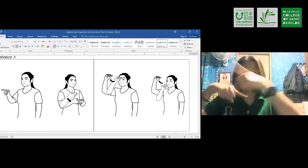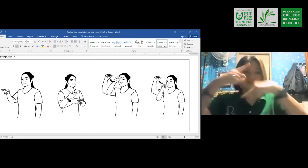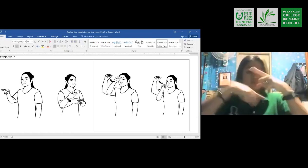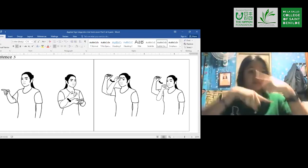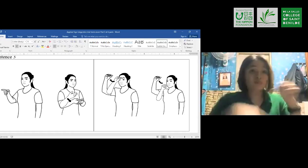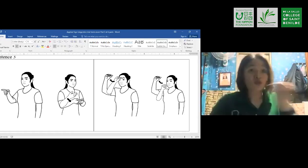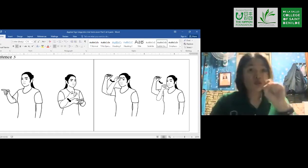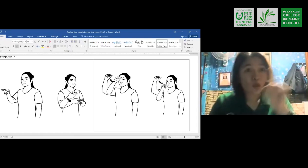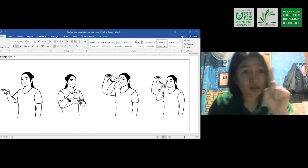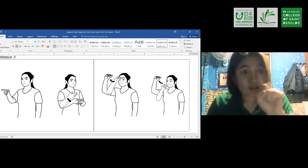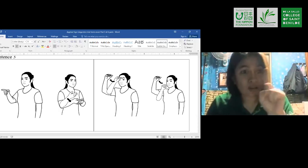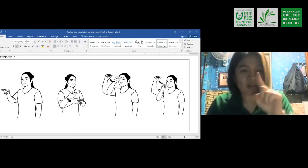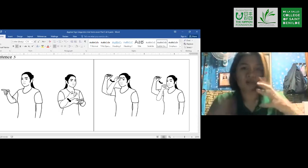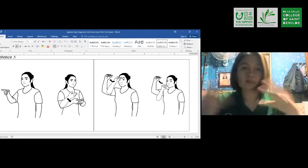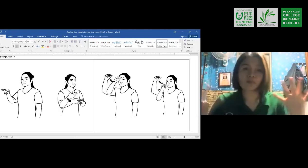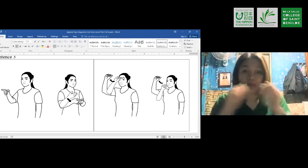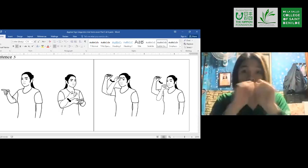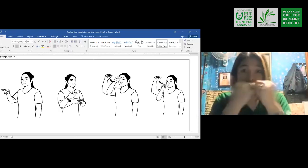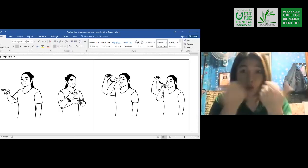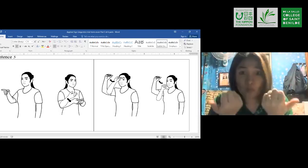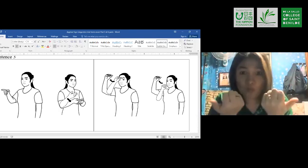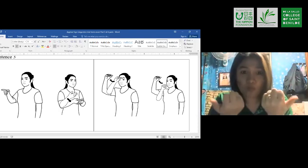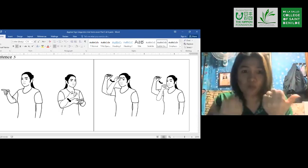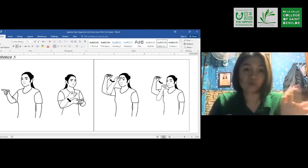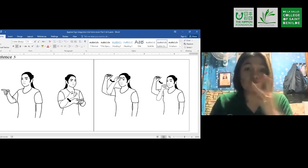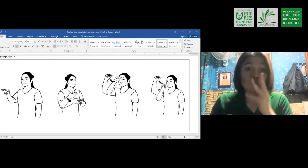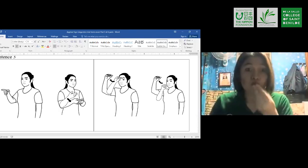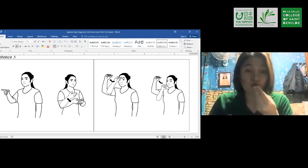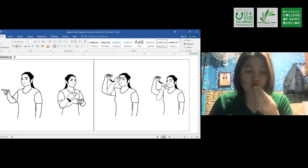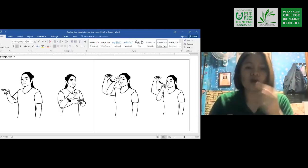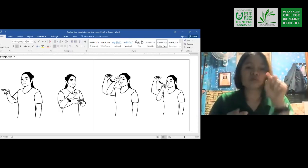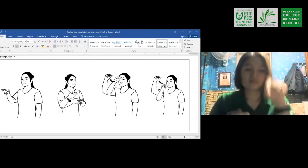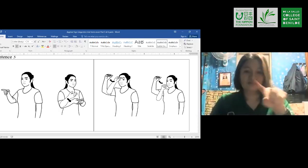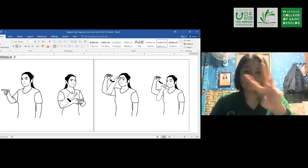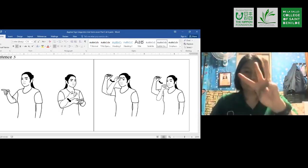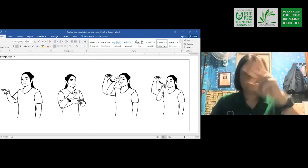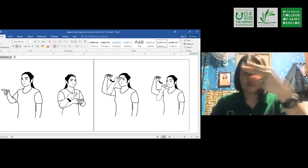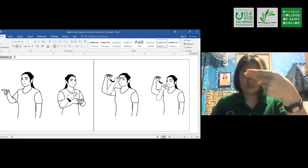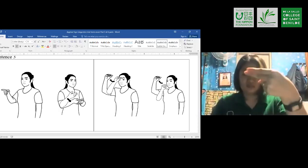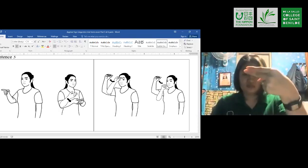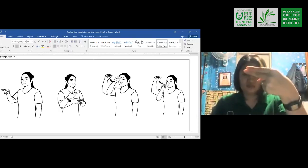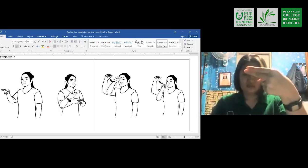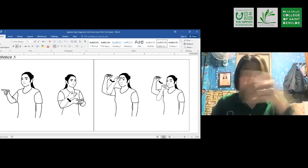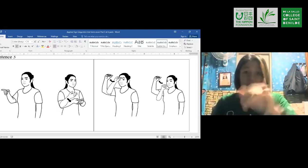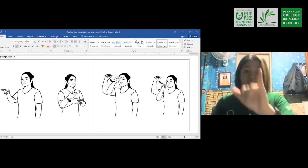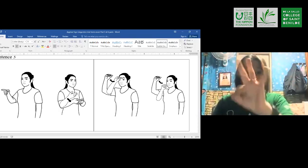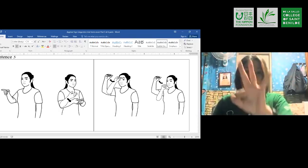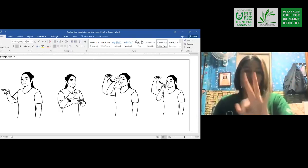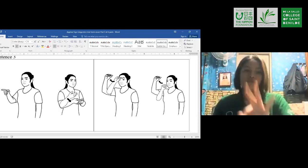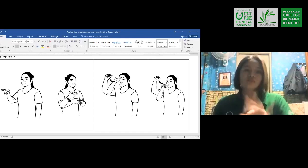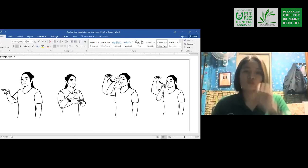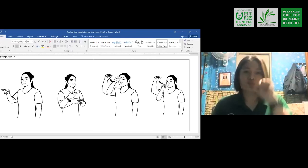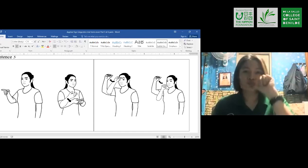So now I understand if we have a sign like with what or how, question word, who,